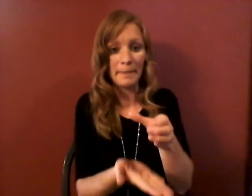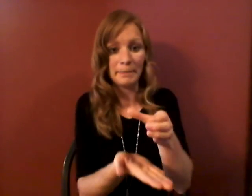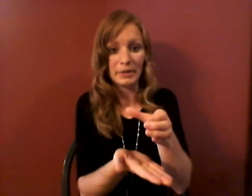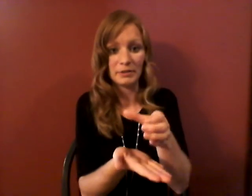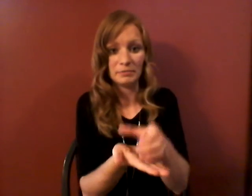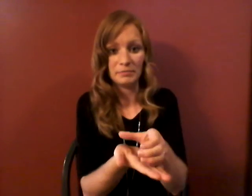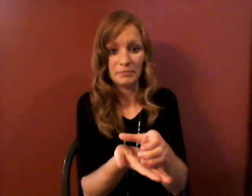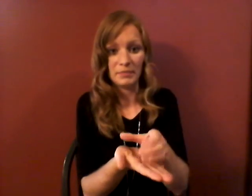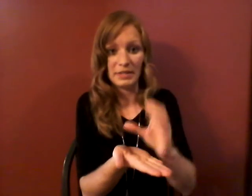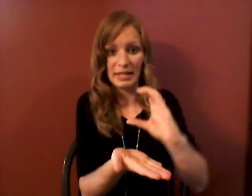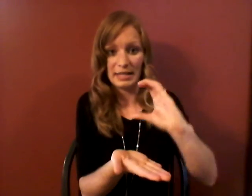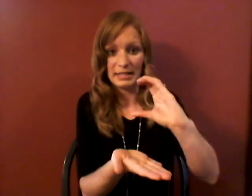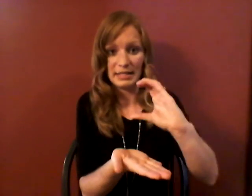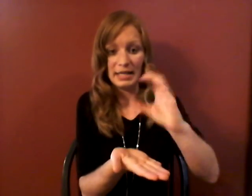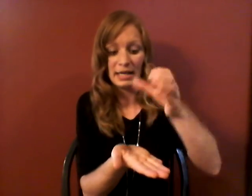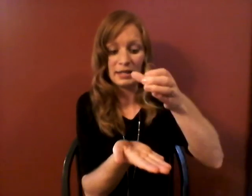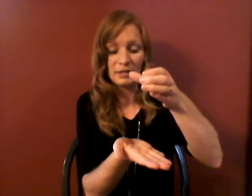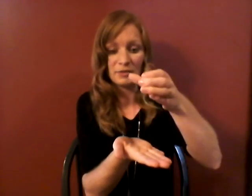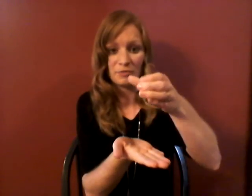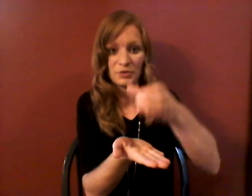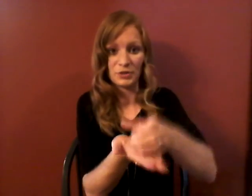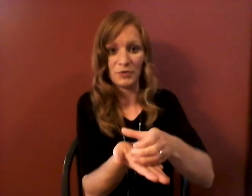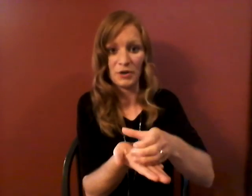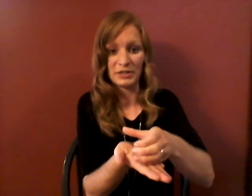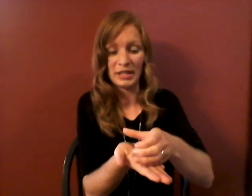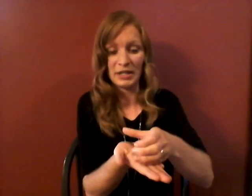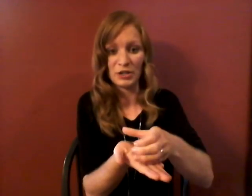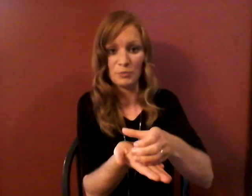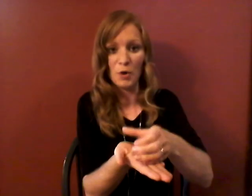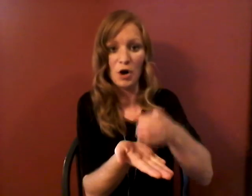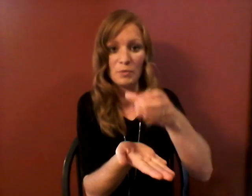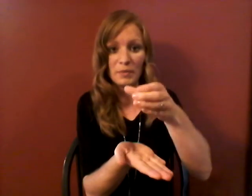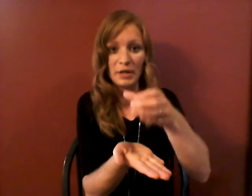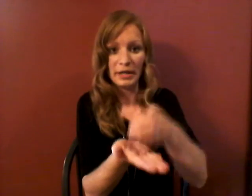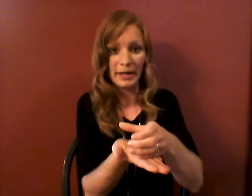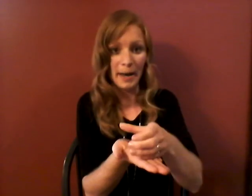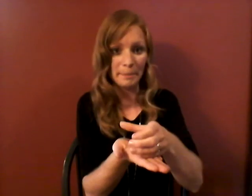Cup, that C hand just falls down on your palm. Cup.